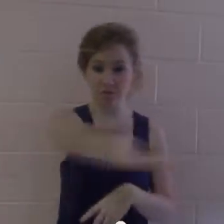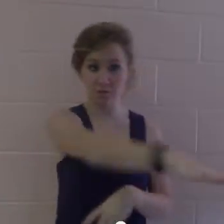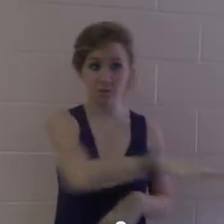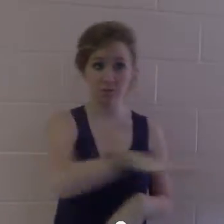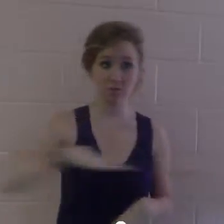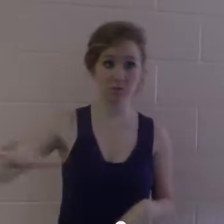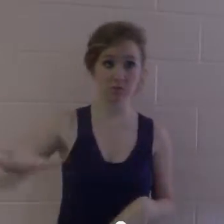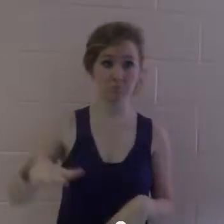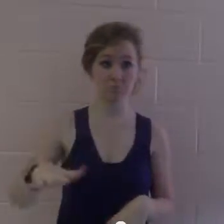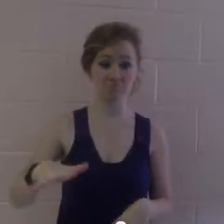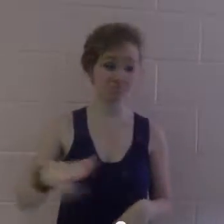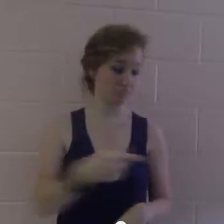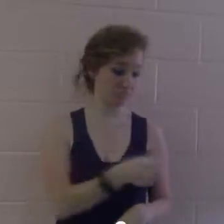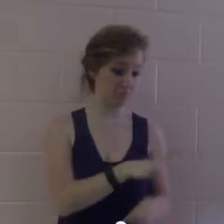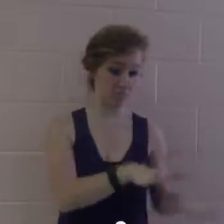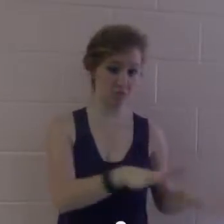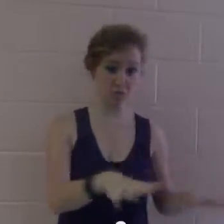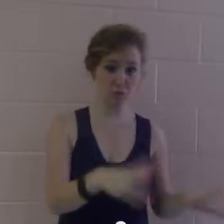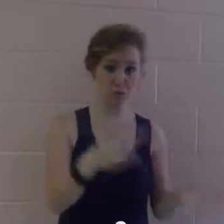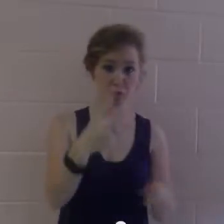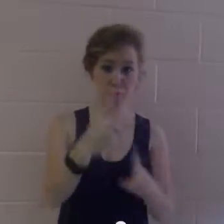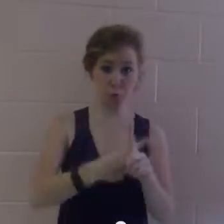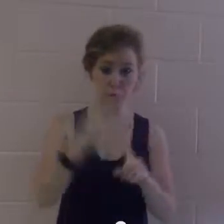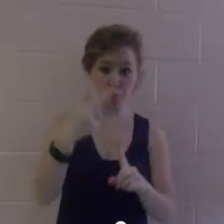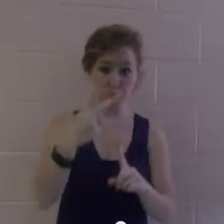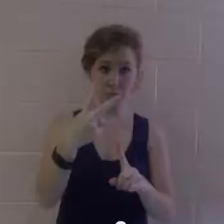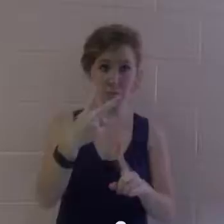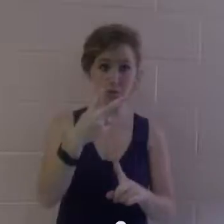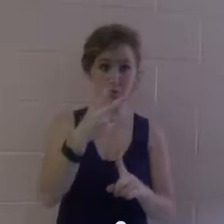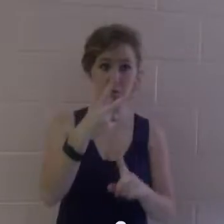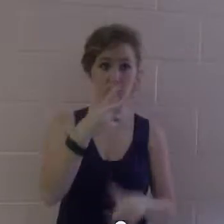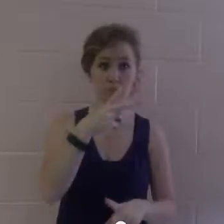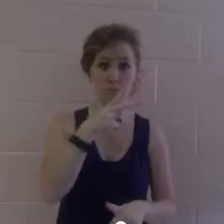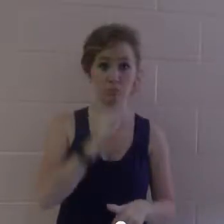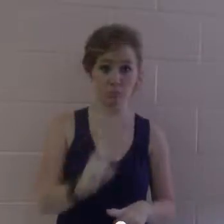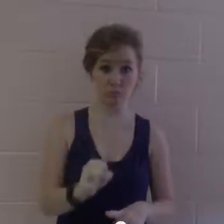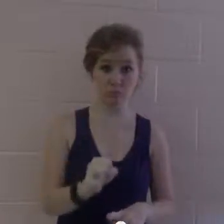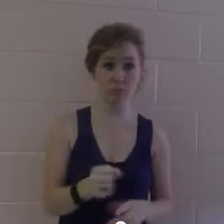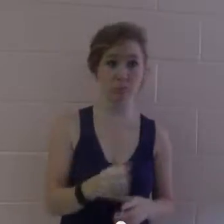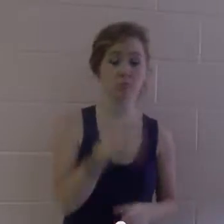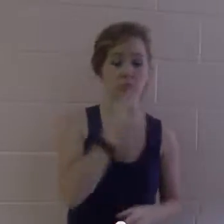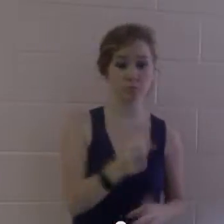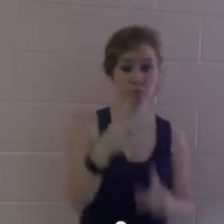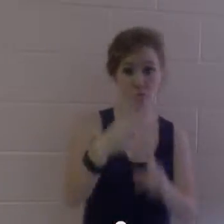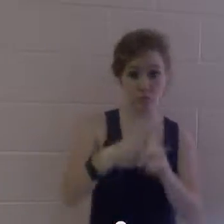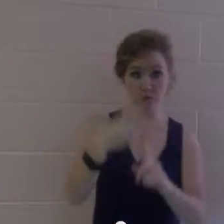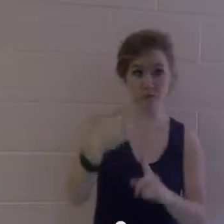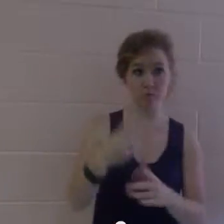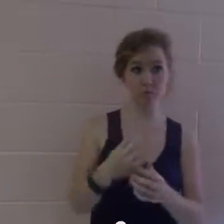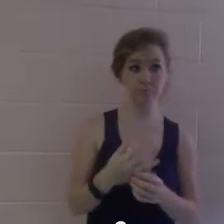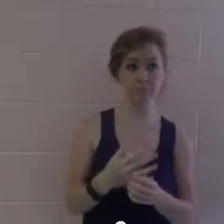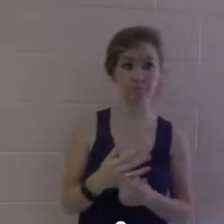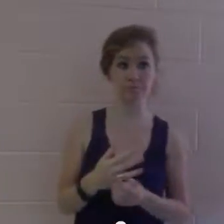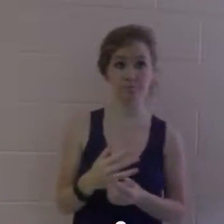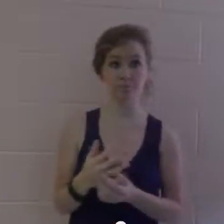The children must learn to share their habitat with other animals.